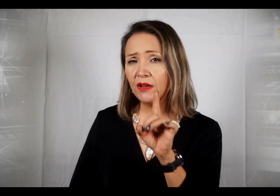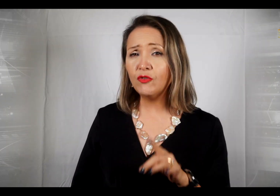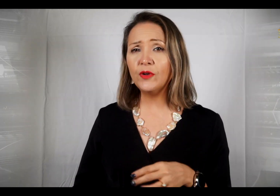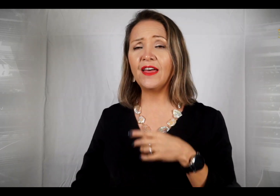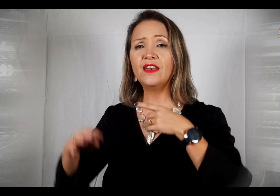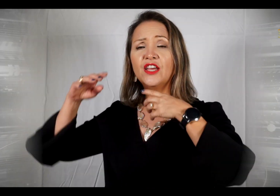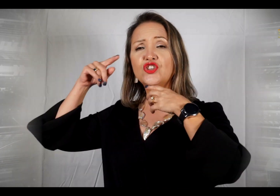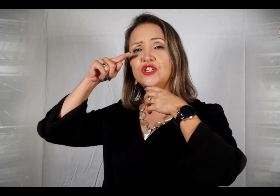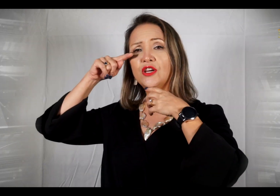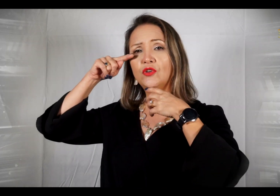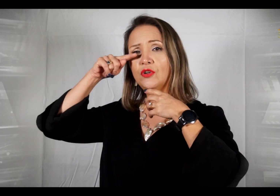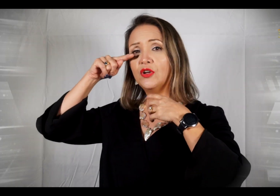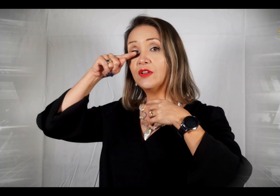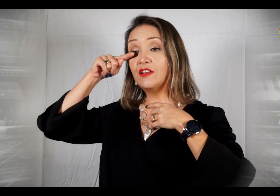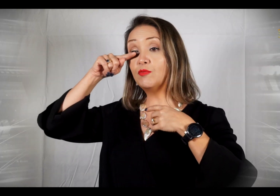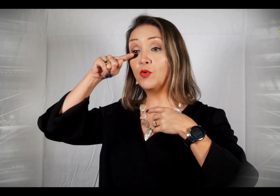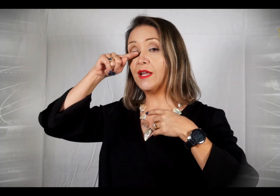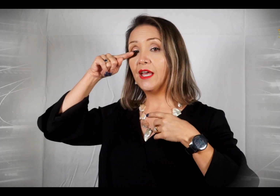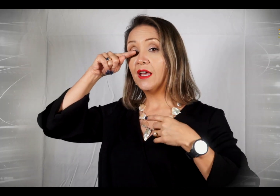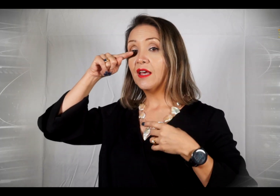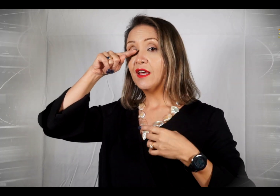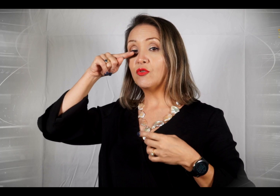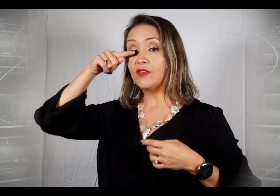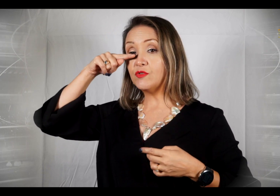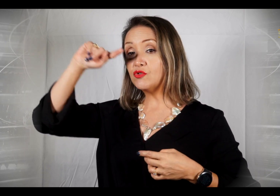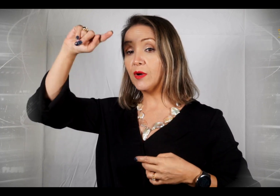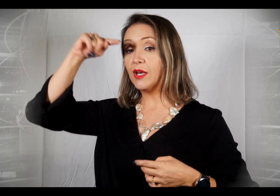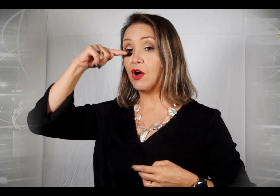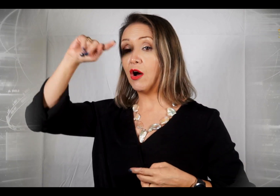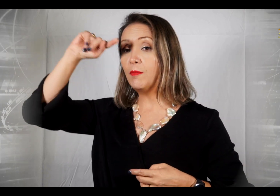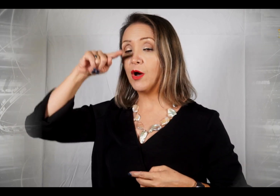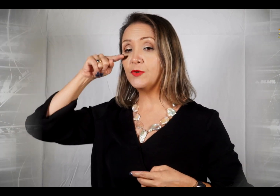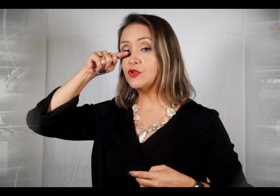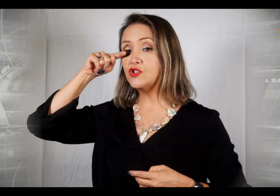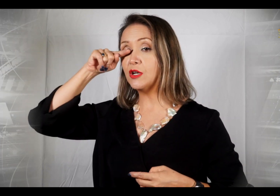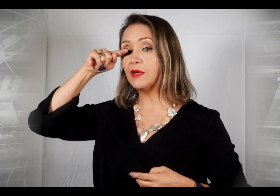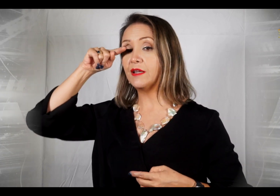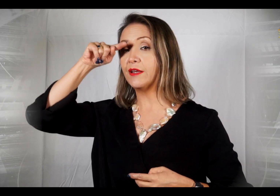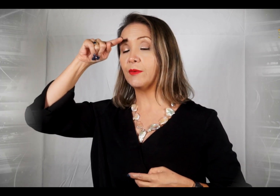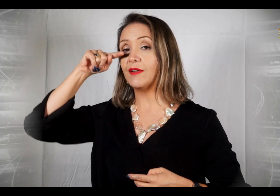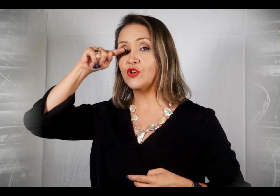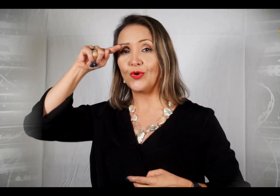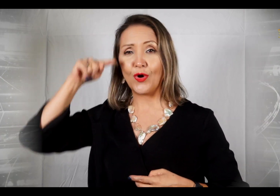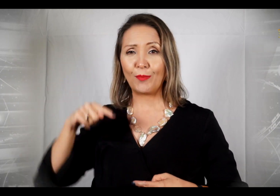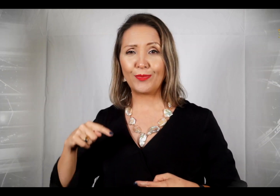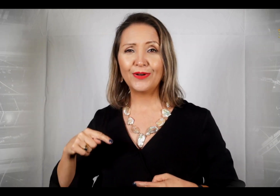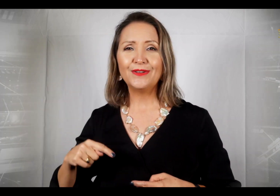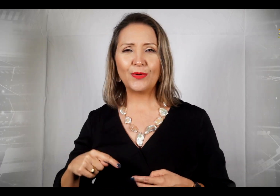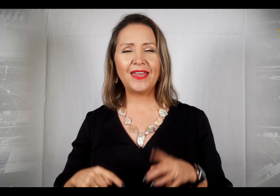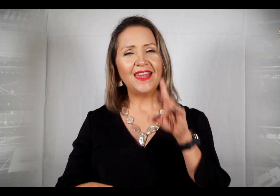avoid that, jiggle the spoolie. So instead of just going up, just jiggle it a little bit as you go up, okay?